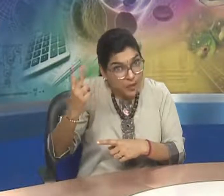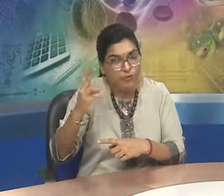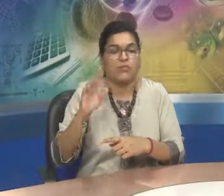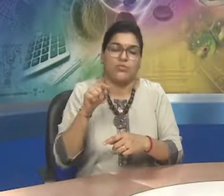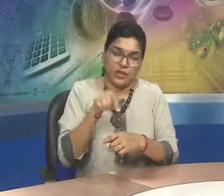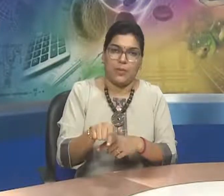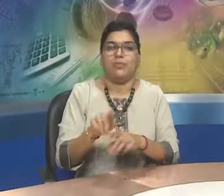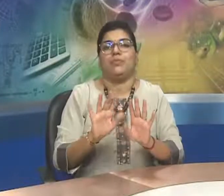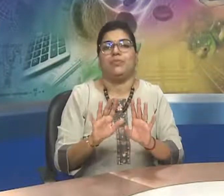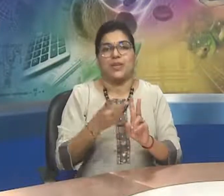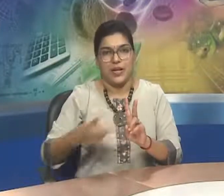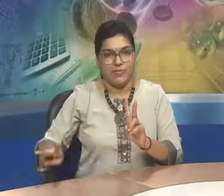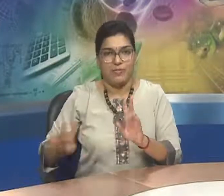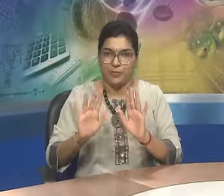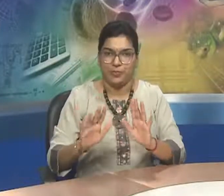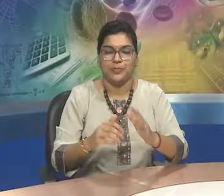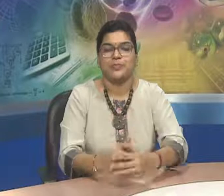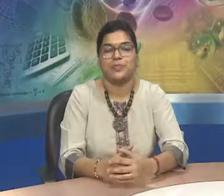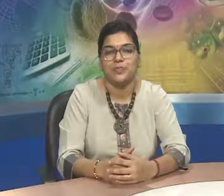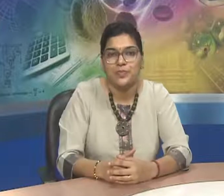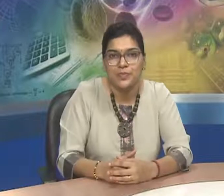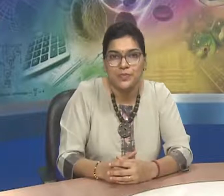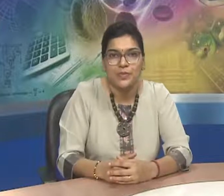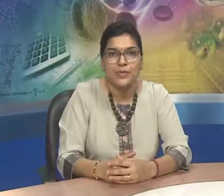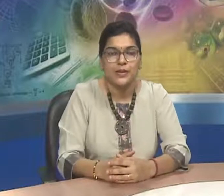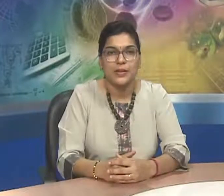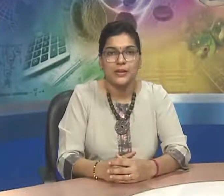For the benefit of all the members of our society.